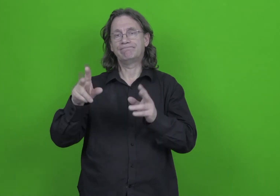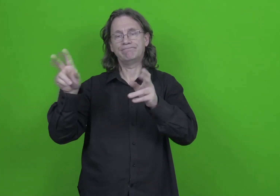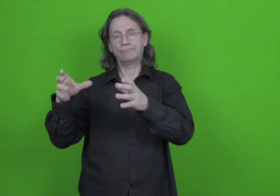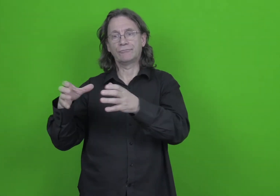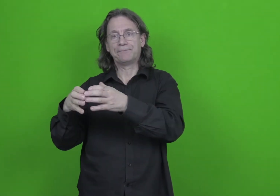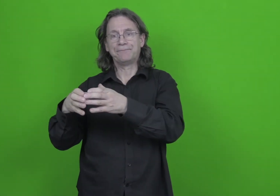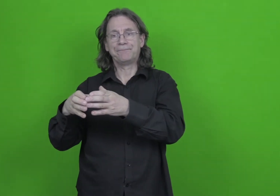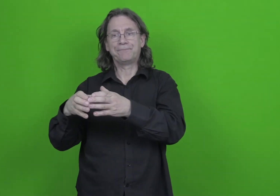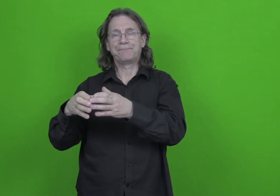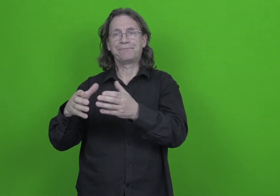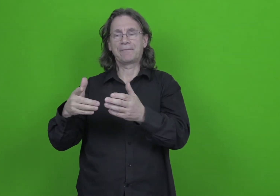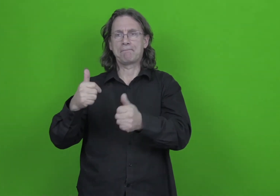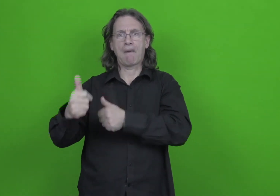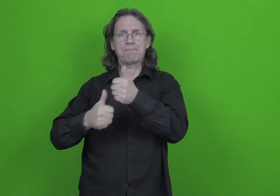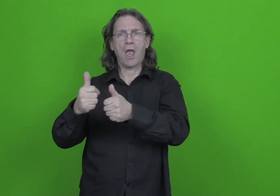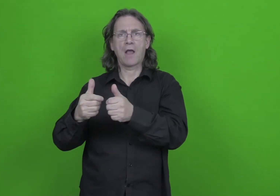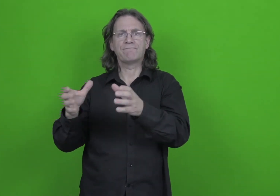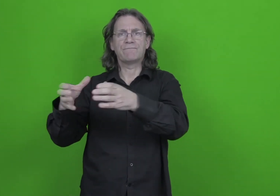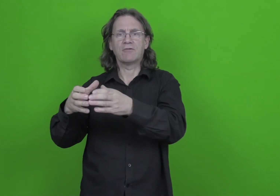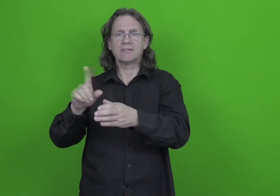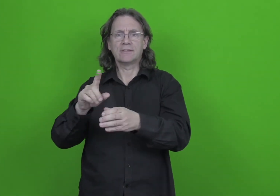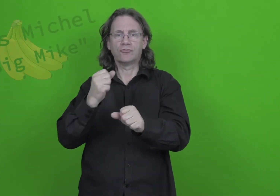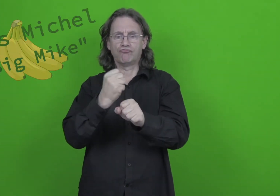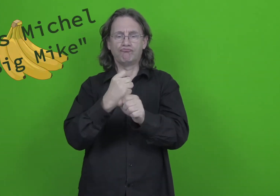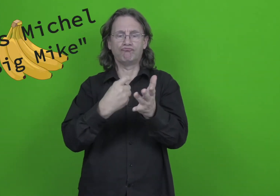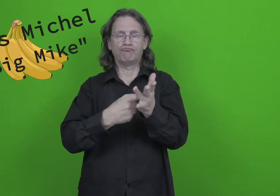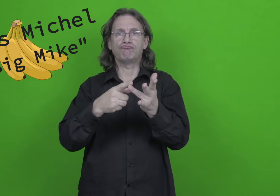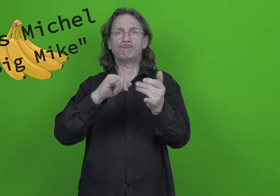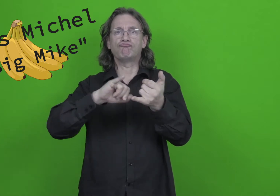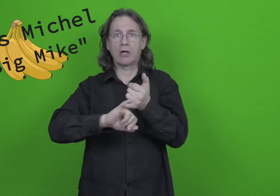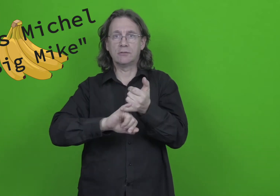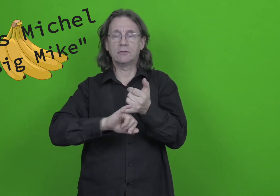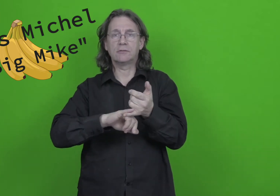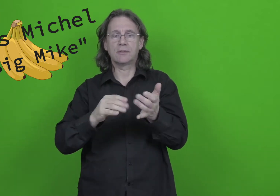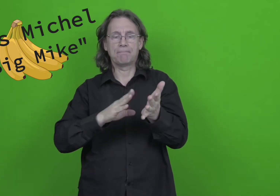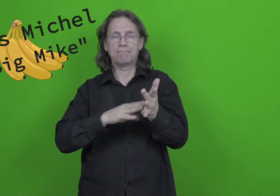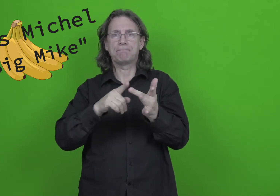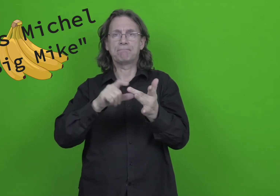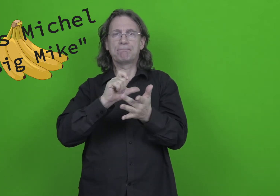Previously, a popular variety, known as Gros Michel banana,